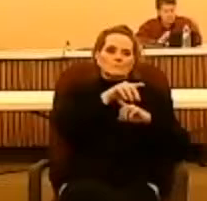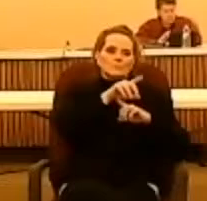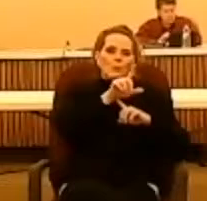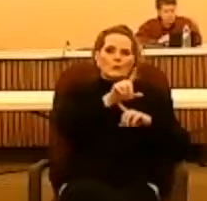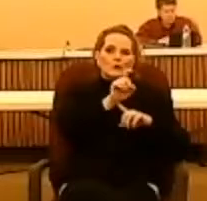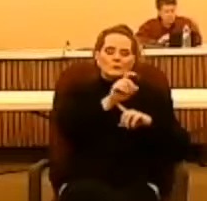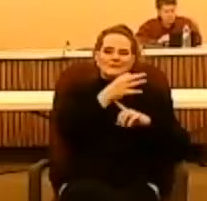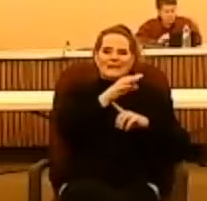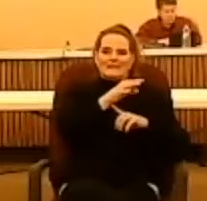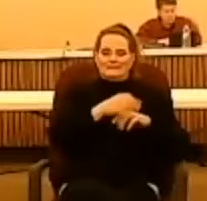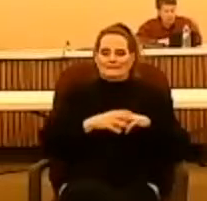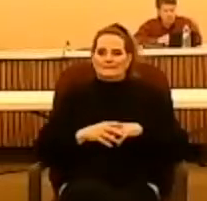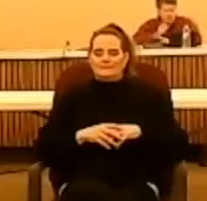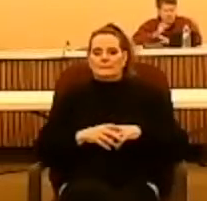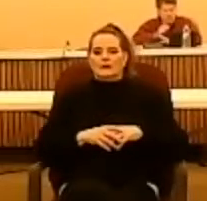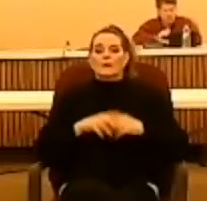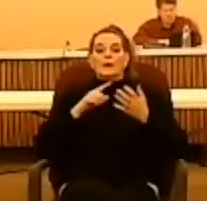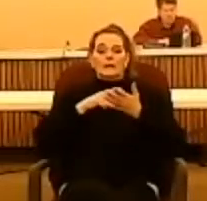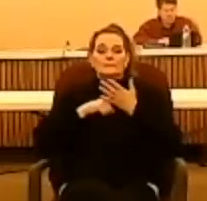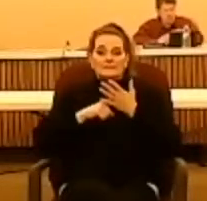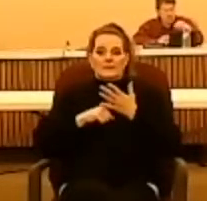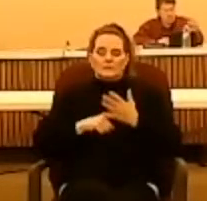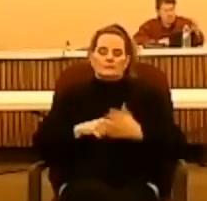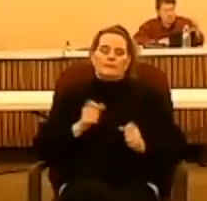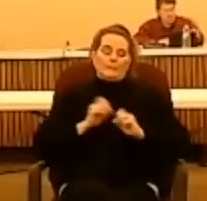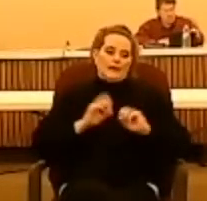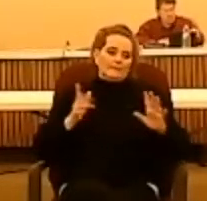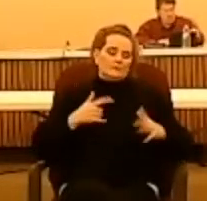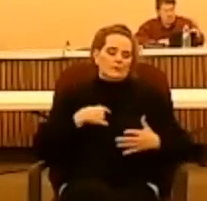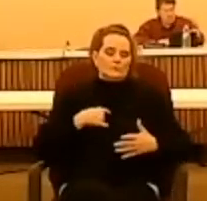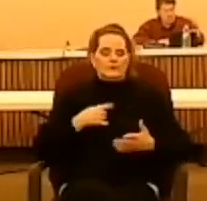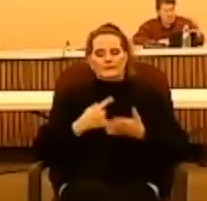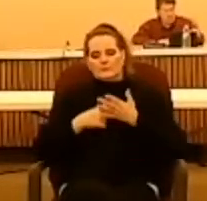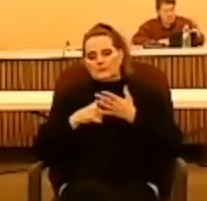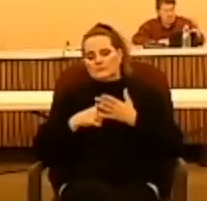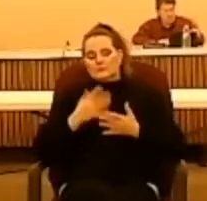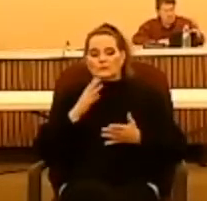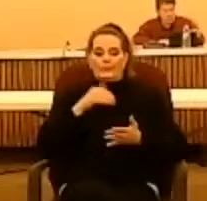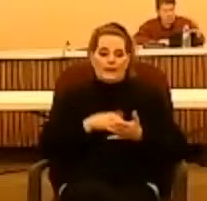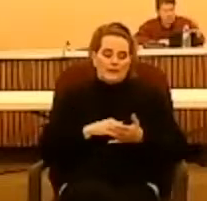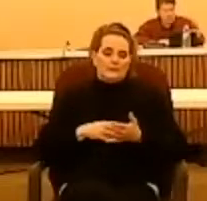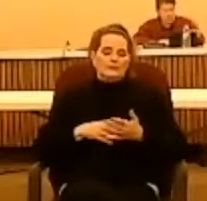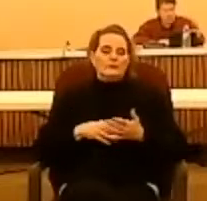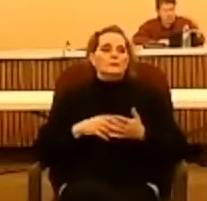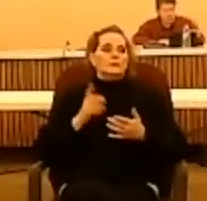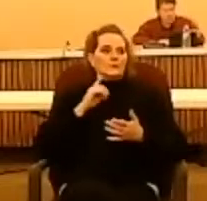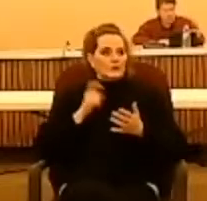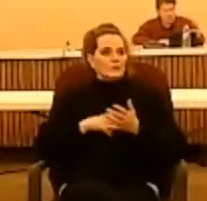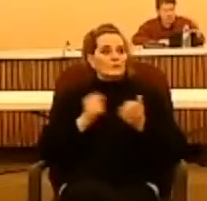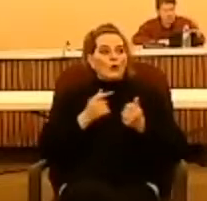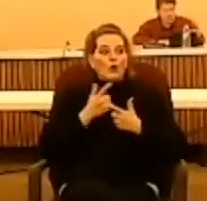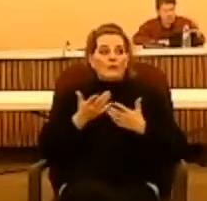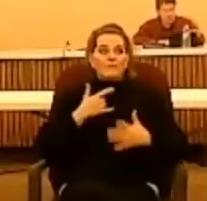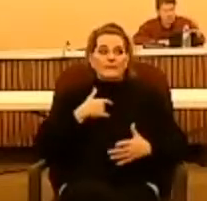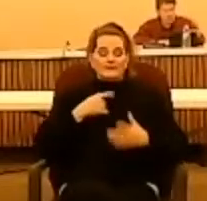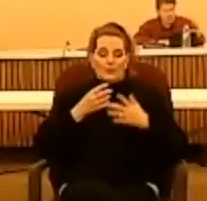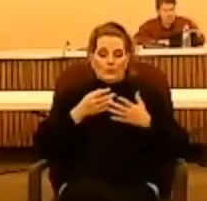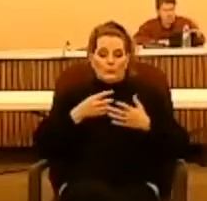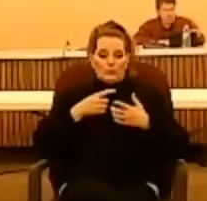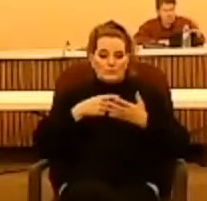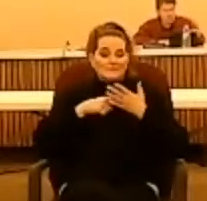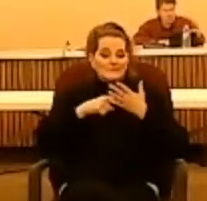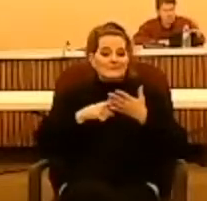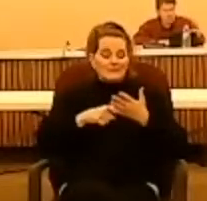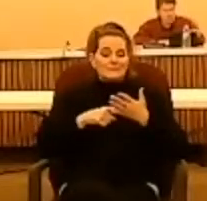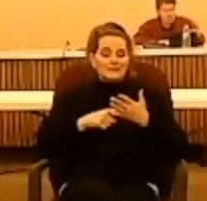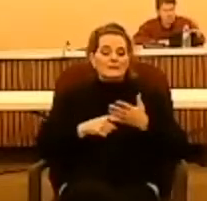Discussion. Obviously, it's what we've just been talking about. So again, as you'll notice here, all the things we just talked about